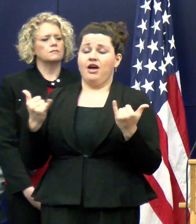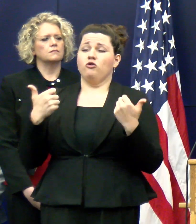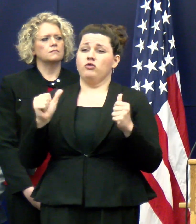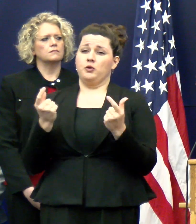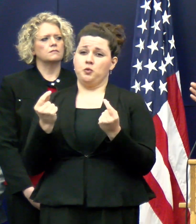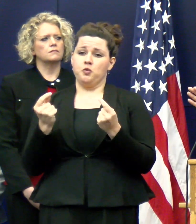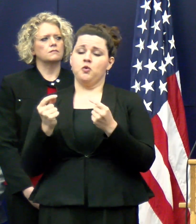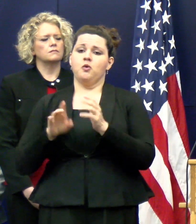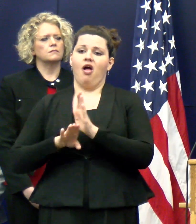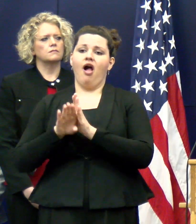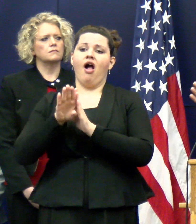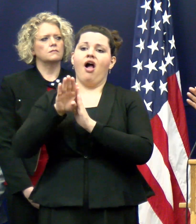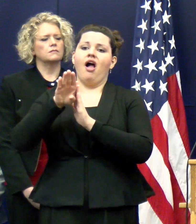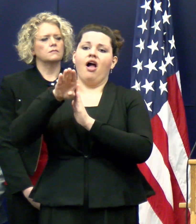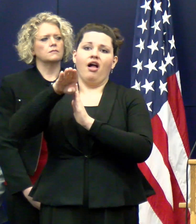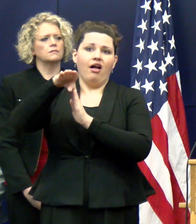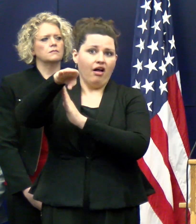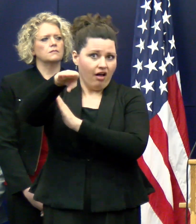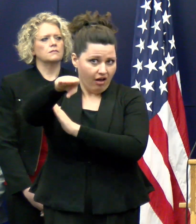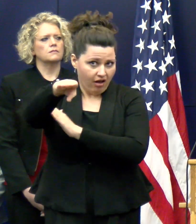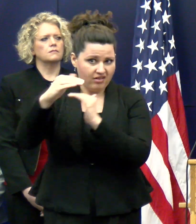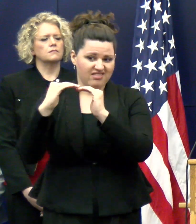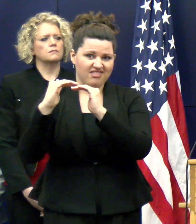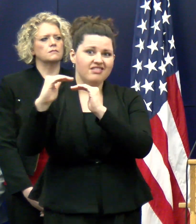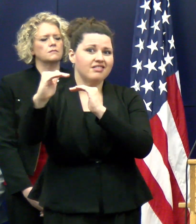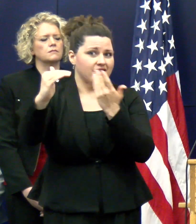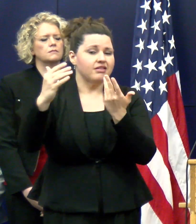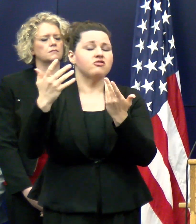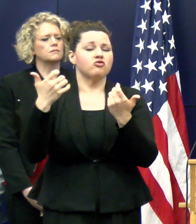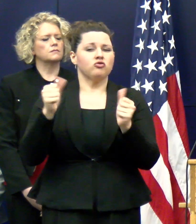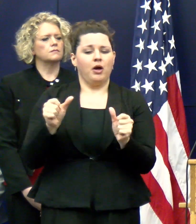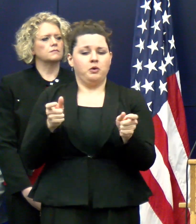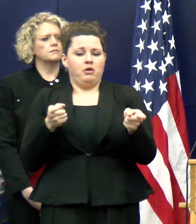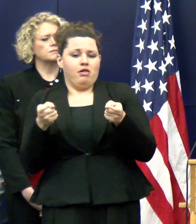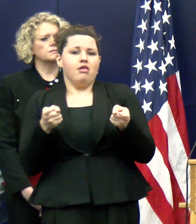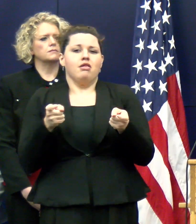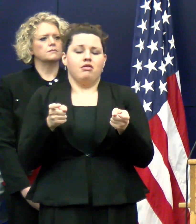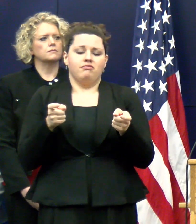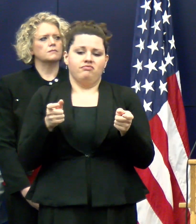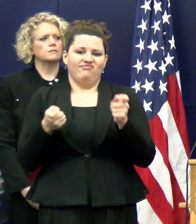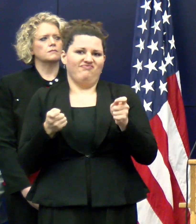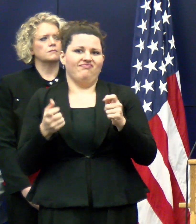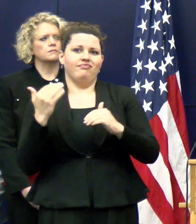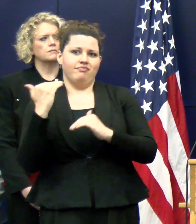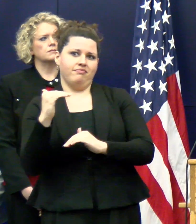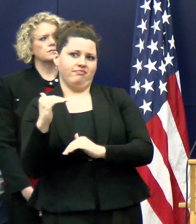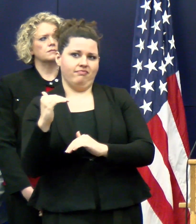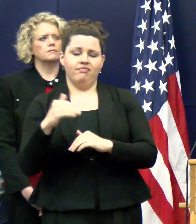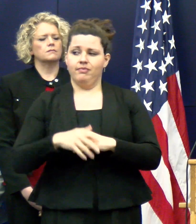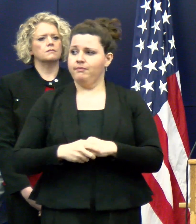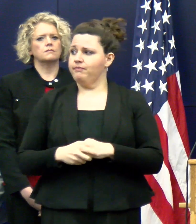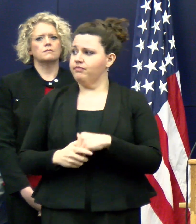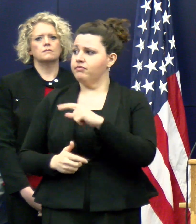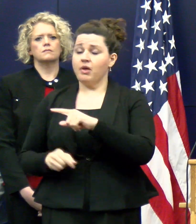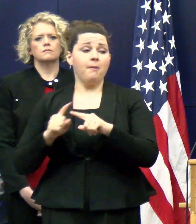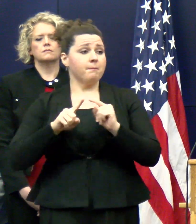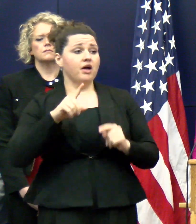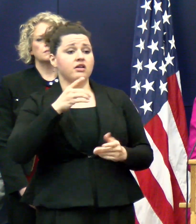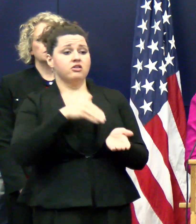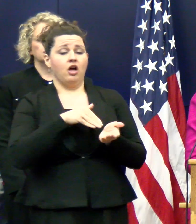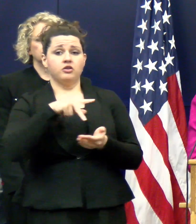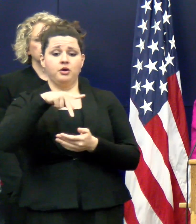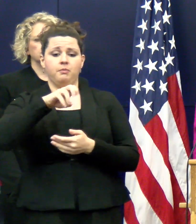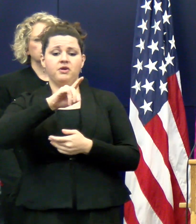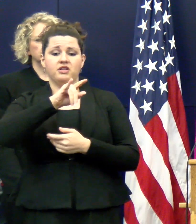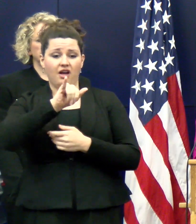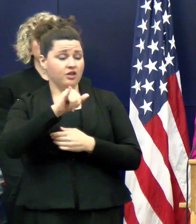out, bend the curve, and really manage and mitigate this as we move through it. But Dr. Padani, you said